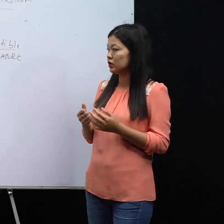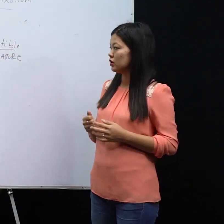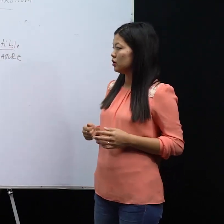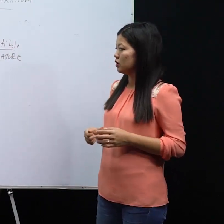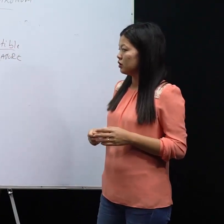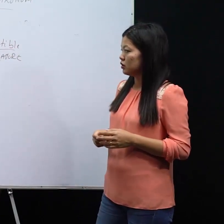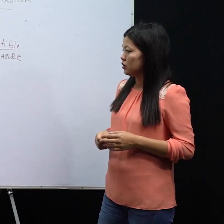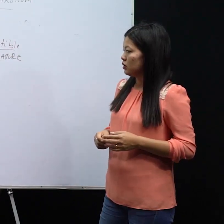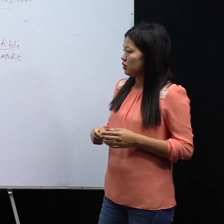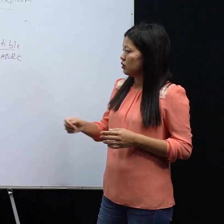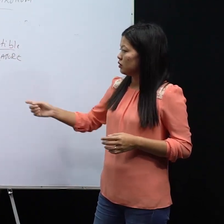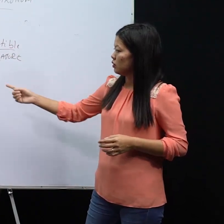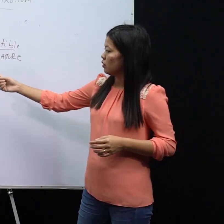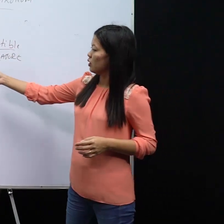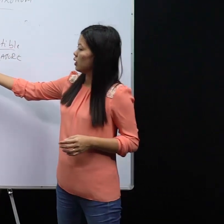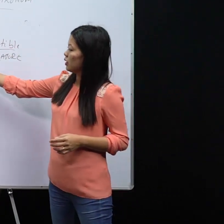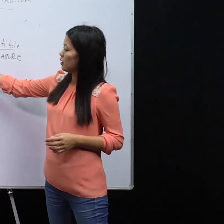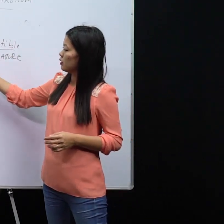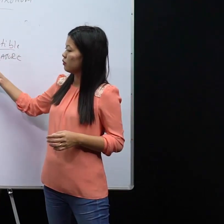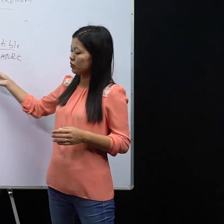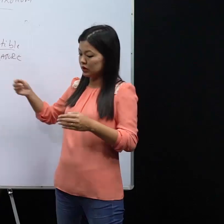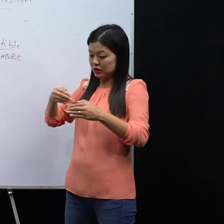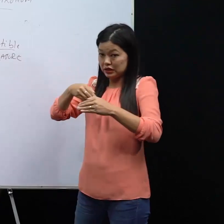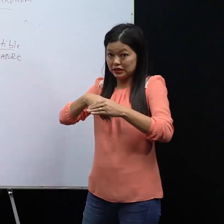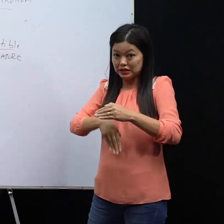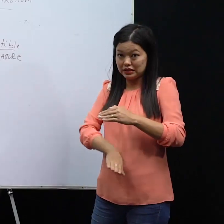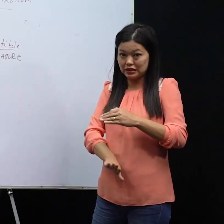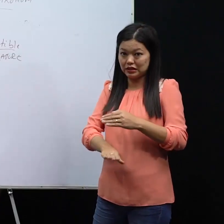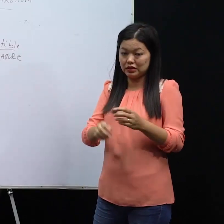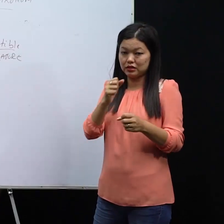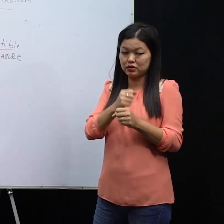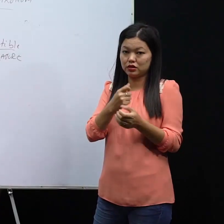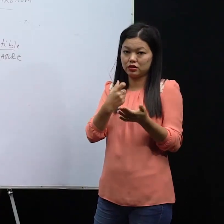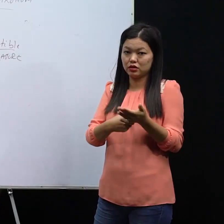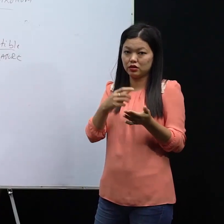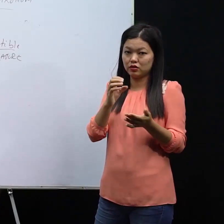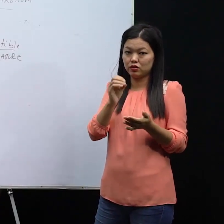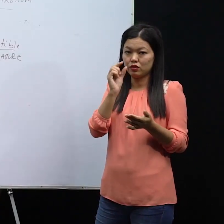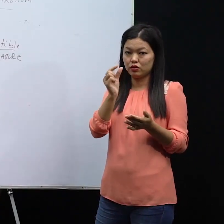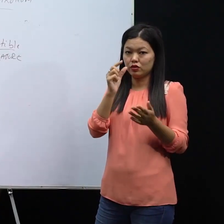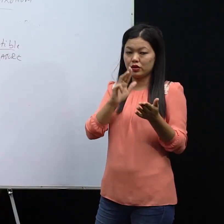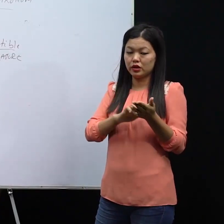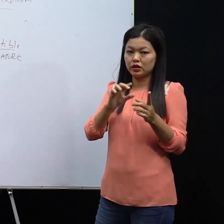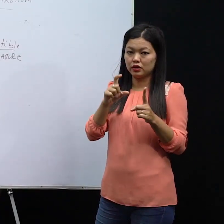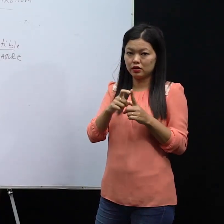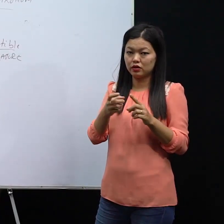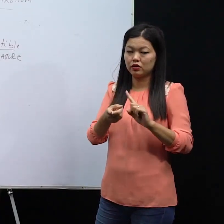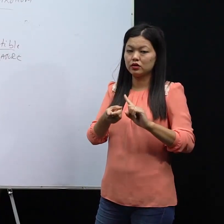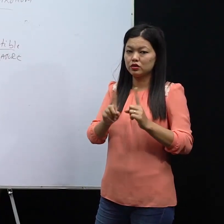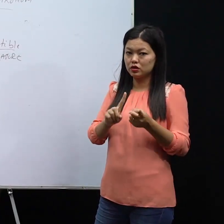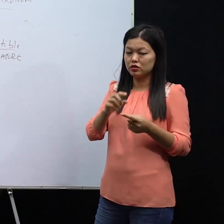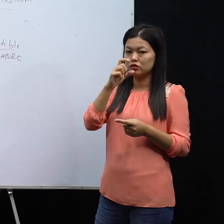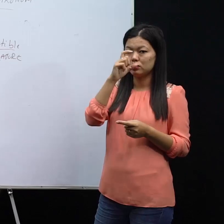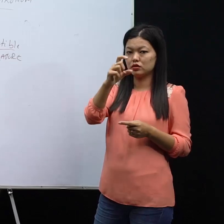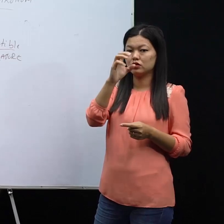due to high temperature and pressure inside the earth crust, it converts into a coal. Clear? It